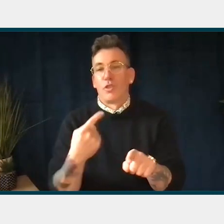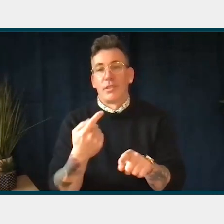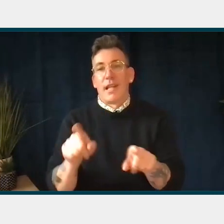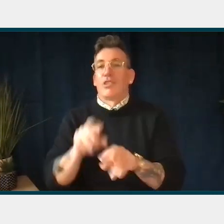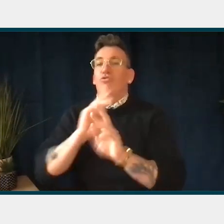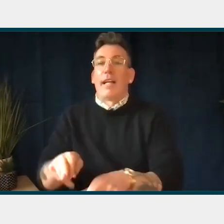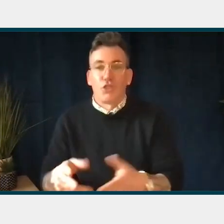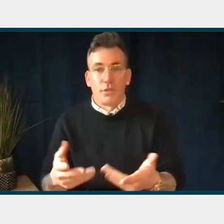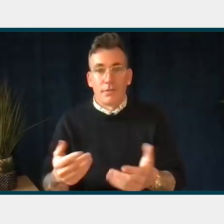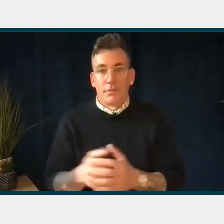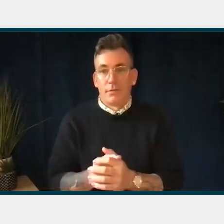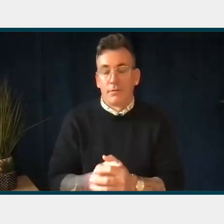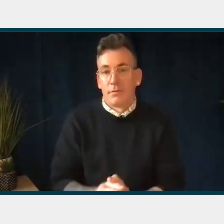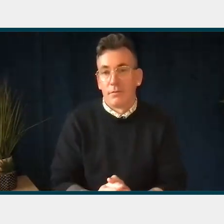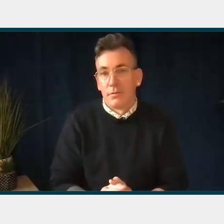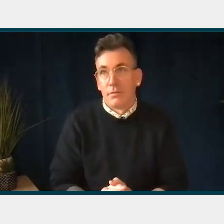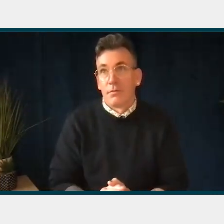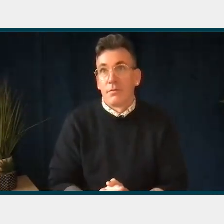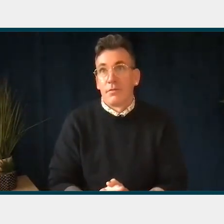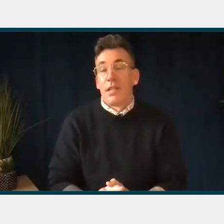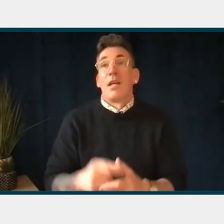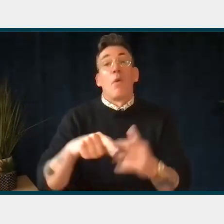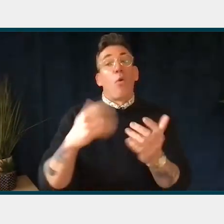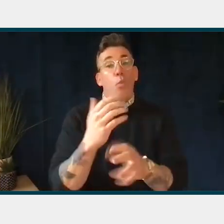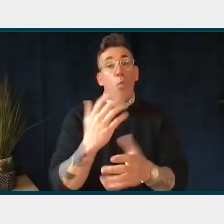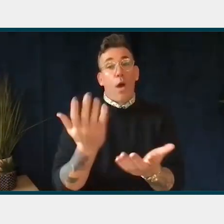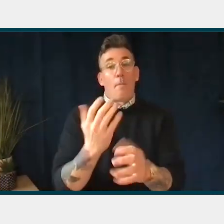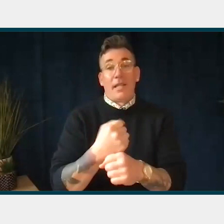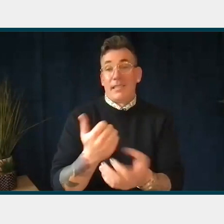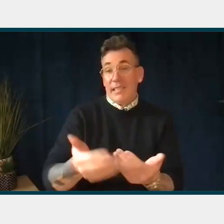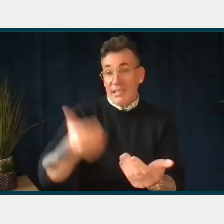Sometimes I do it with skill, but most of the time it's as a reaction.